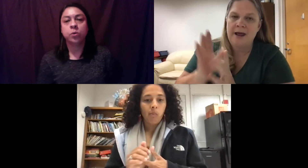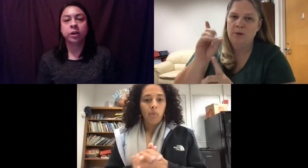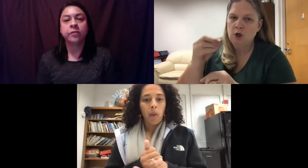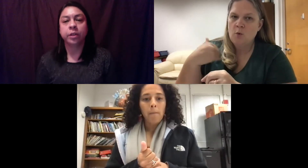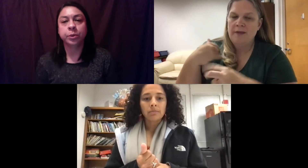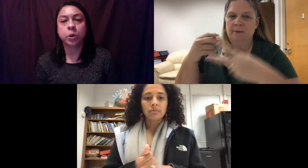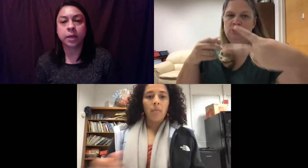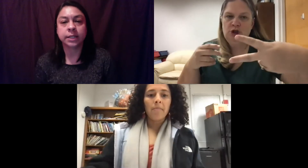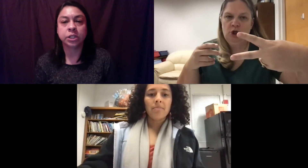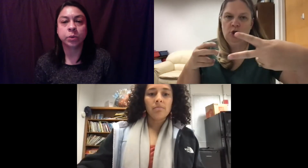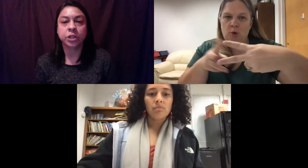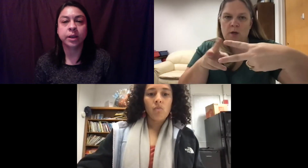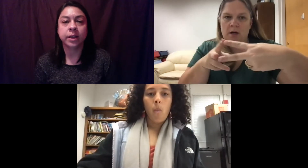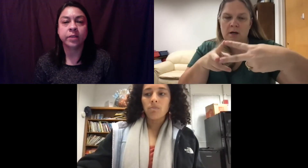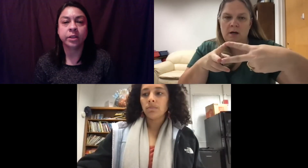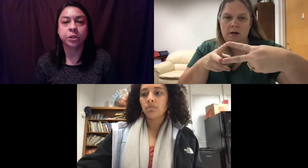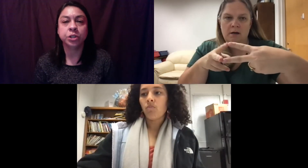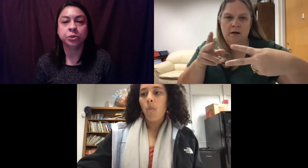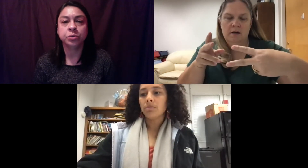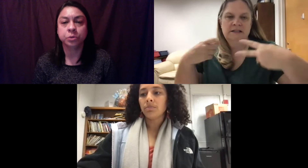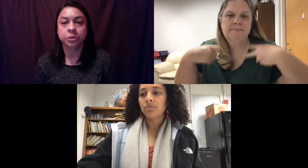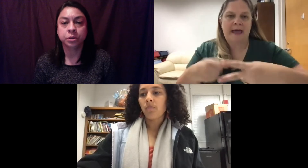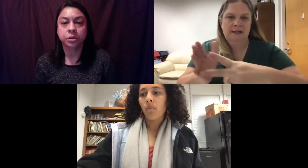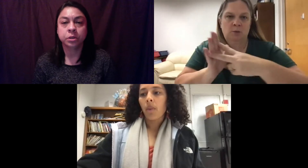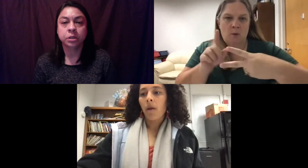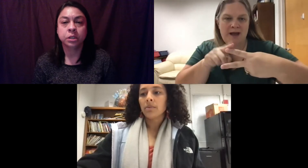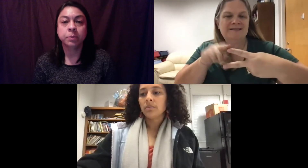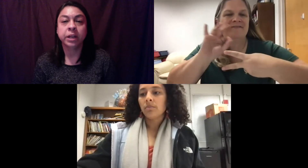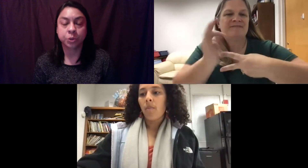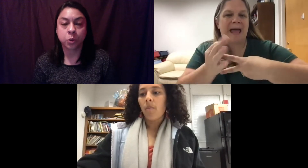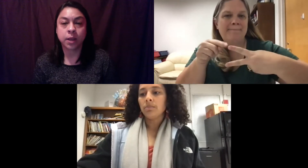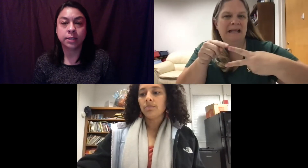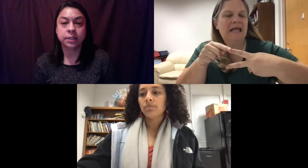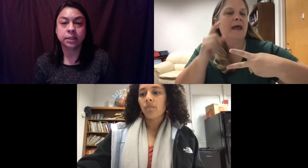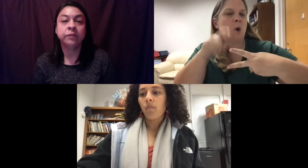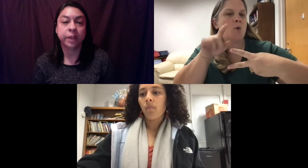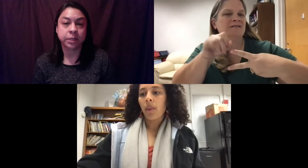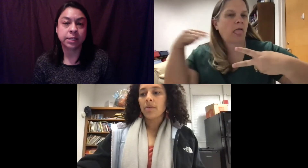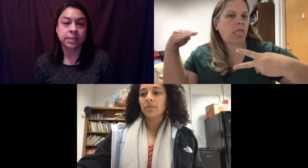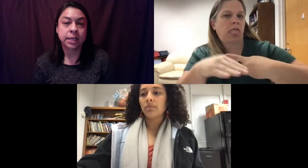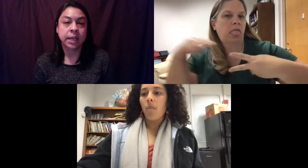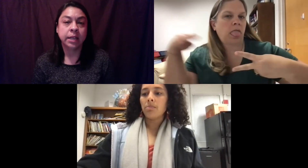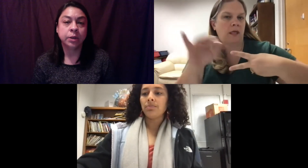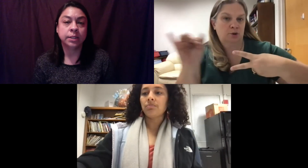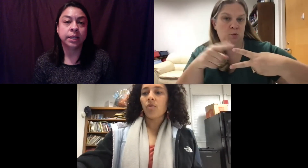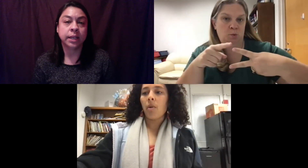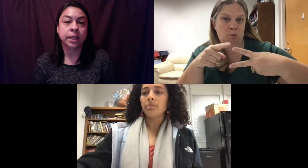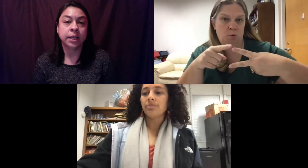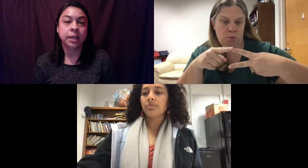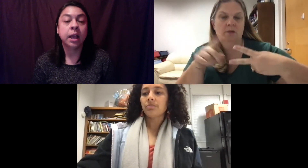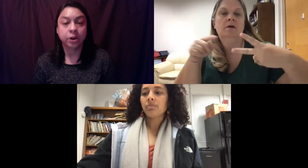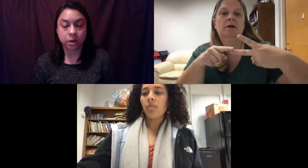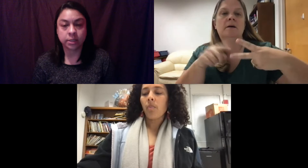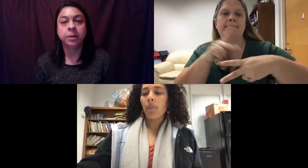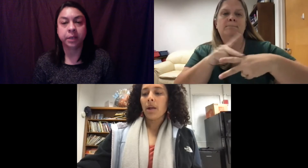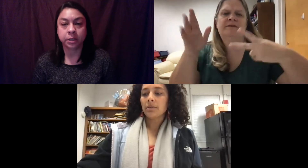But we're going to follow the requests. And so we do have that there were 2 Spanish requests in families, and notice that they